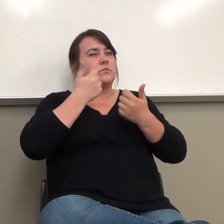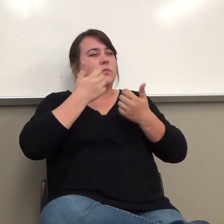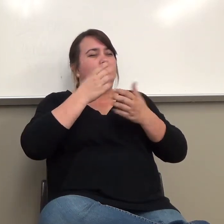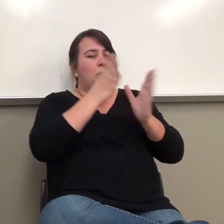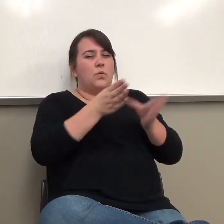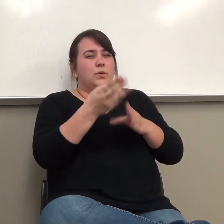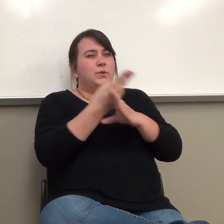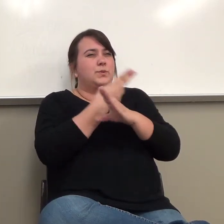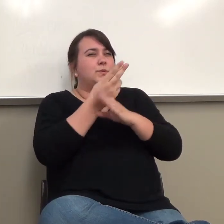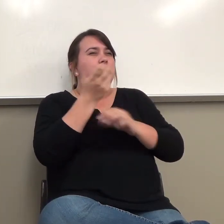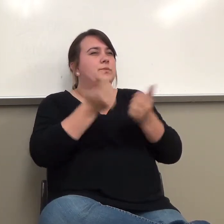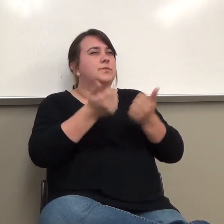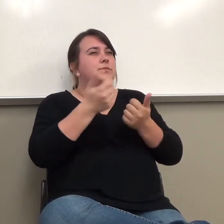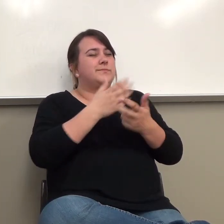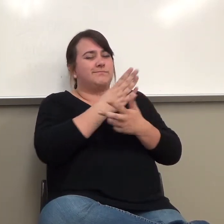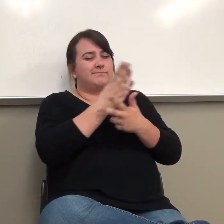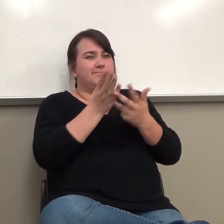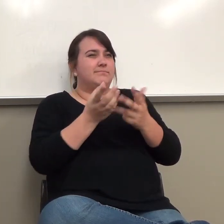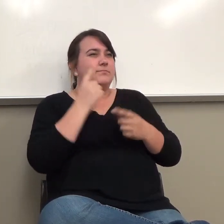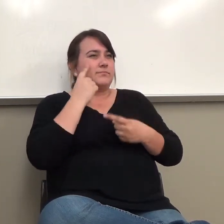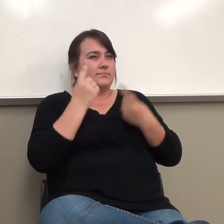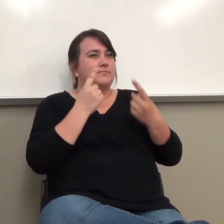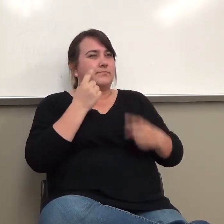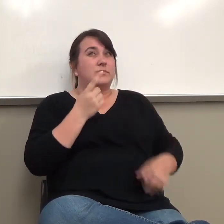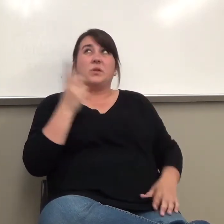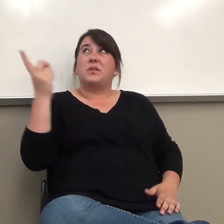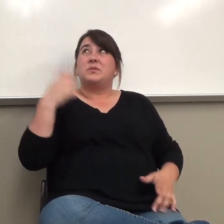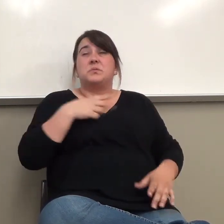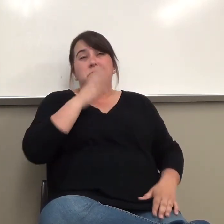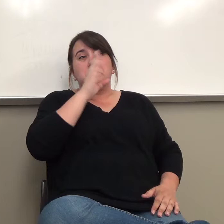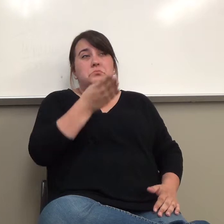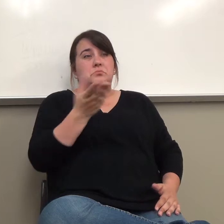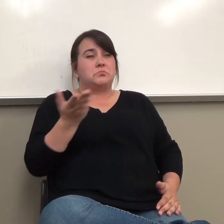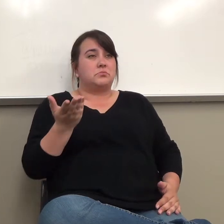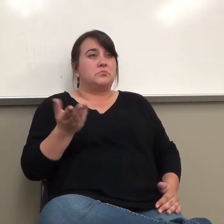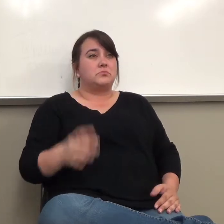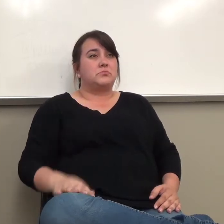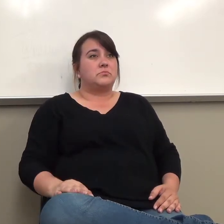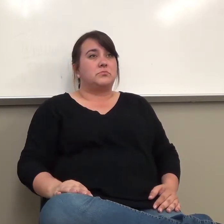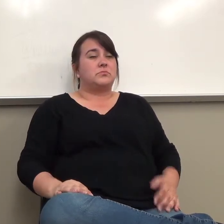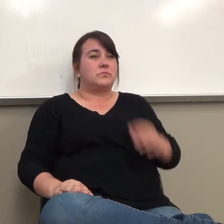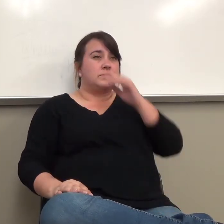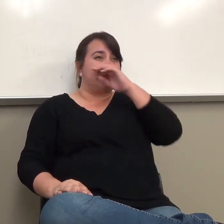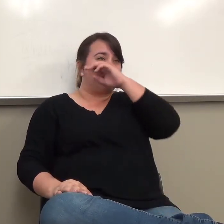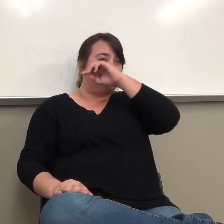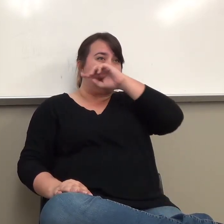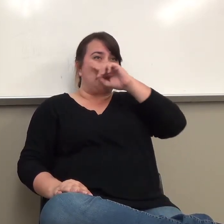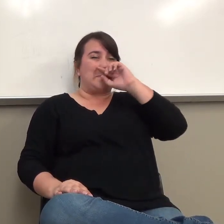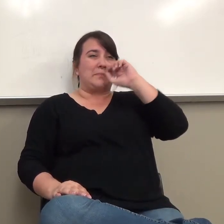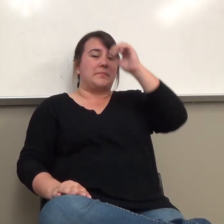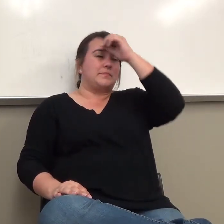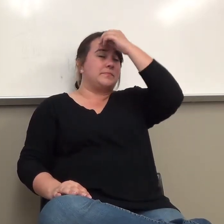sense? Okay, so this was pretty straightforward. Now the next